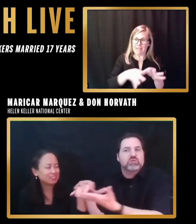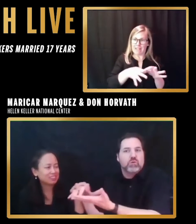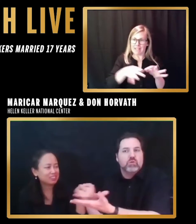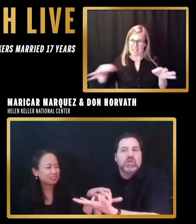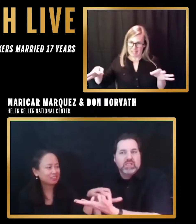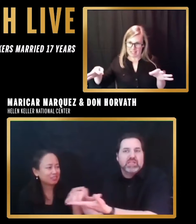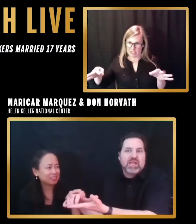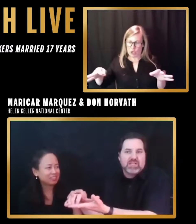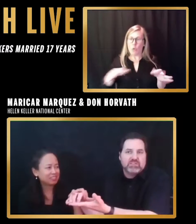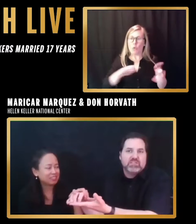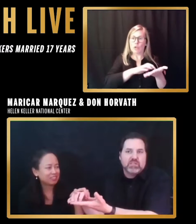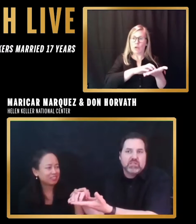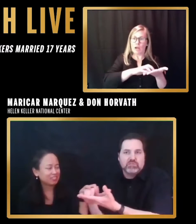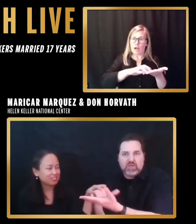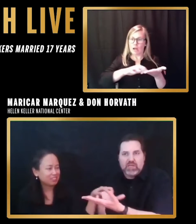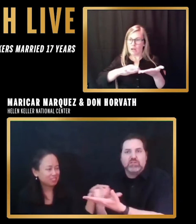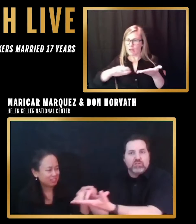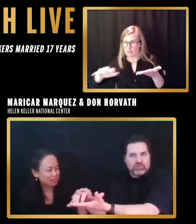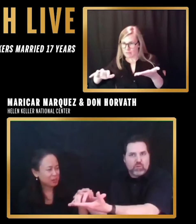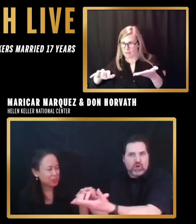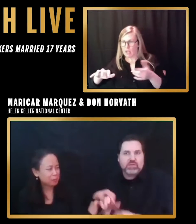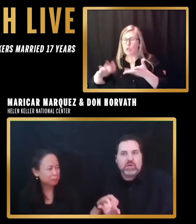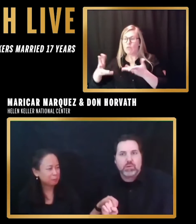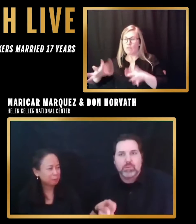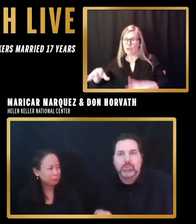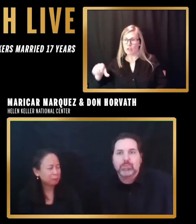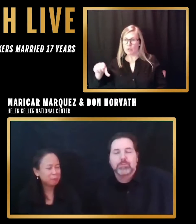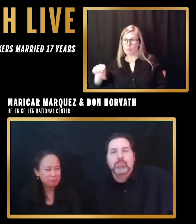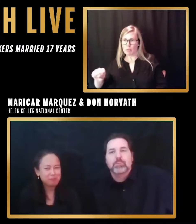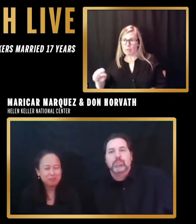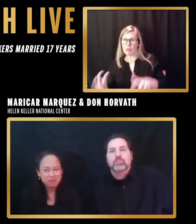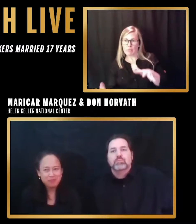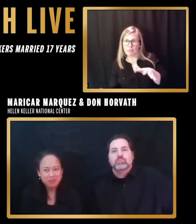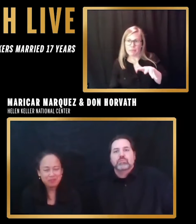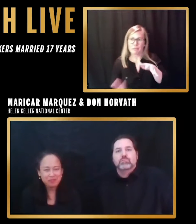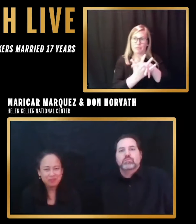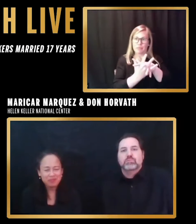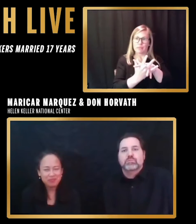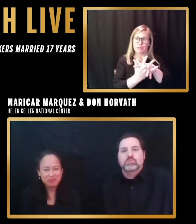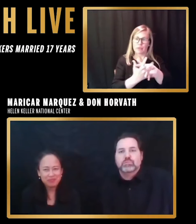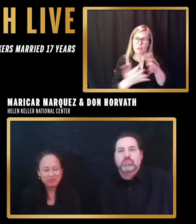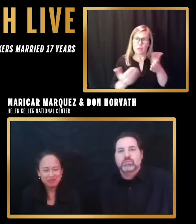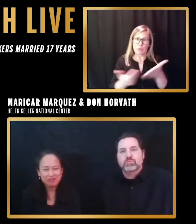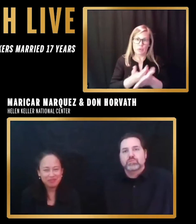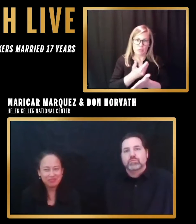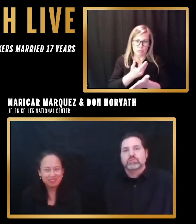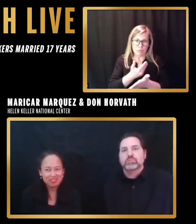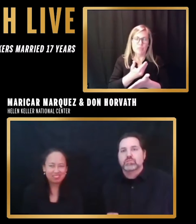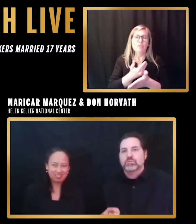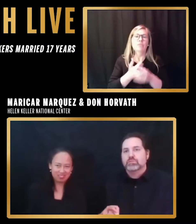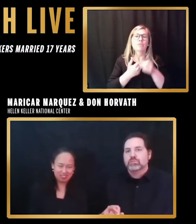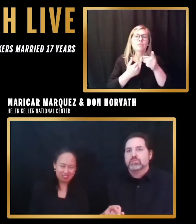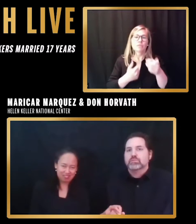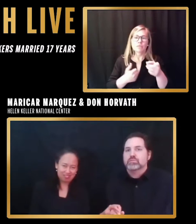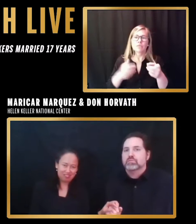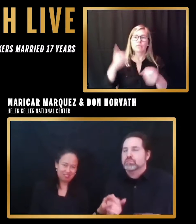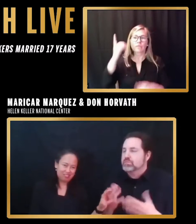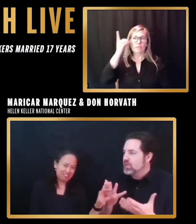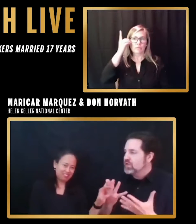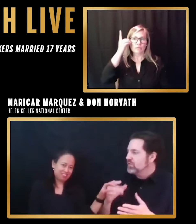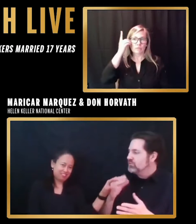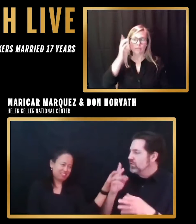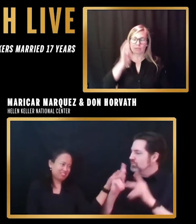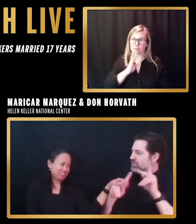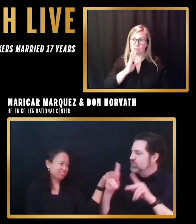So you know that that's the end of the thought there. Yeah, and for those who might not be familiar with